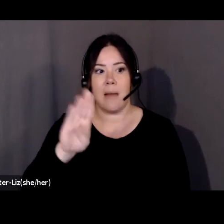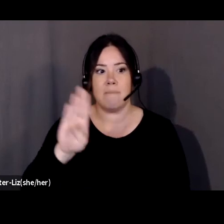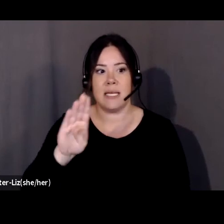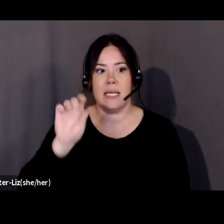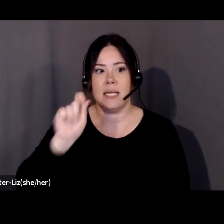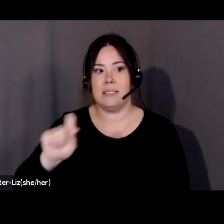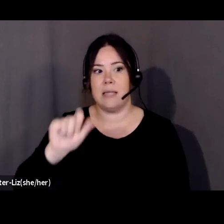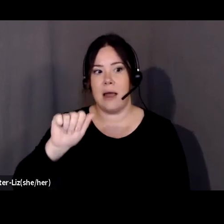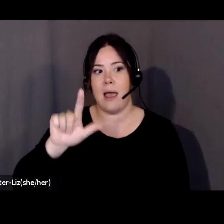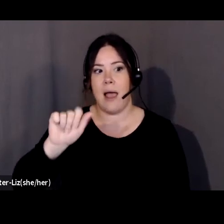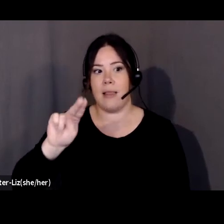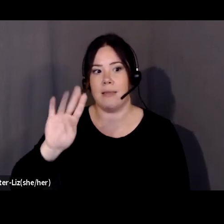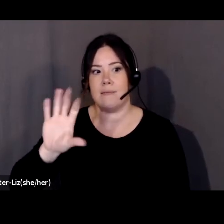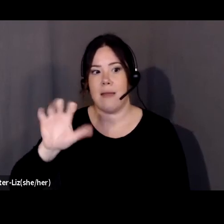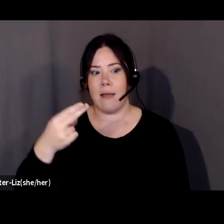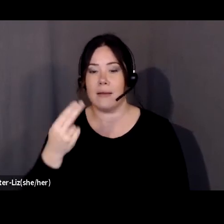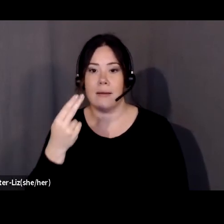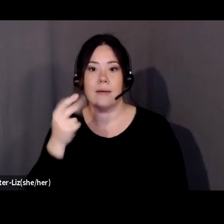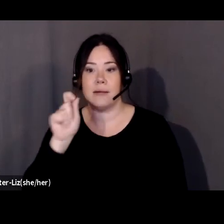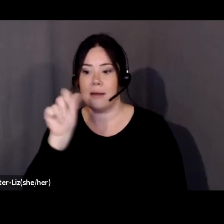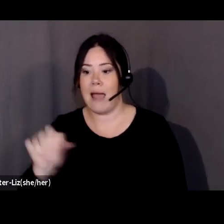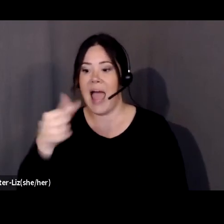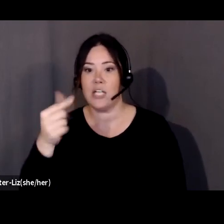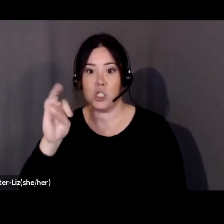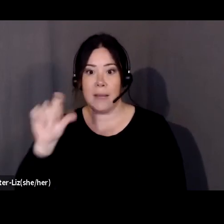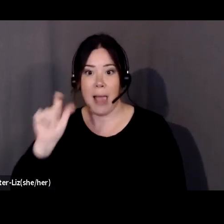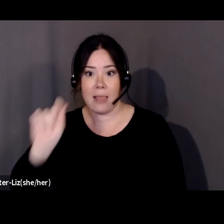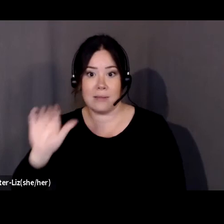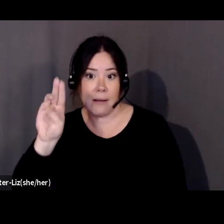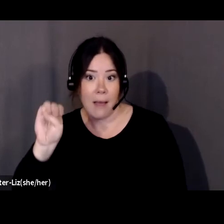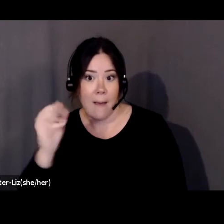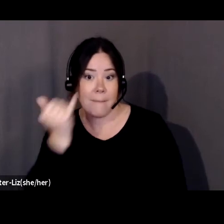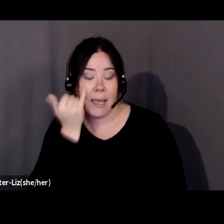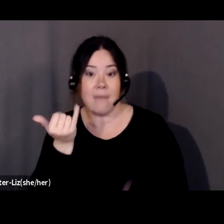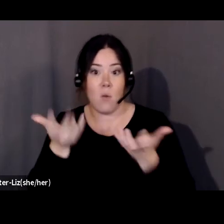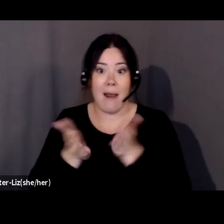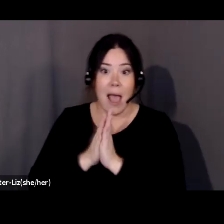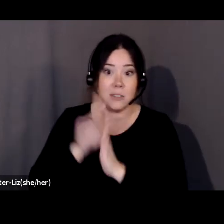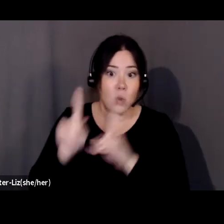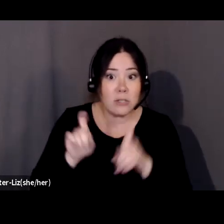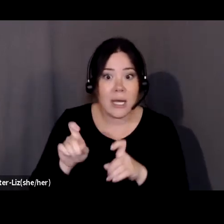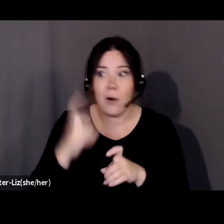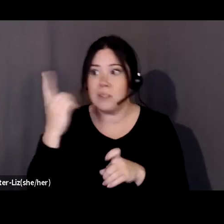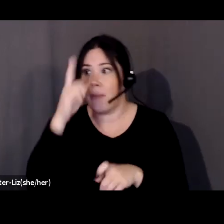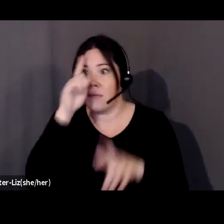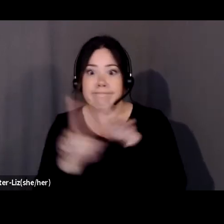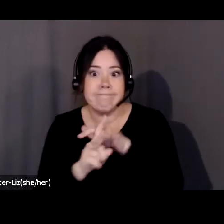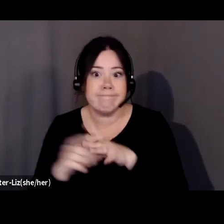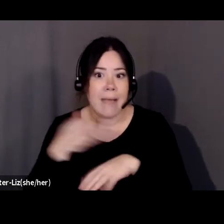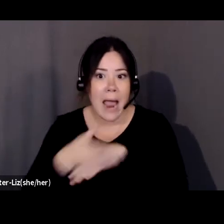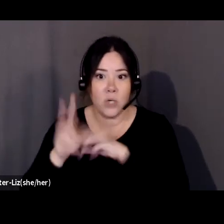leo.b.alanak@gmail.com if you want to chat more or have a specific question that you think of after this workshop. I'm always happy to talk about this